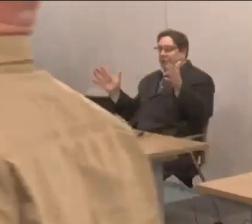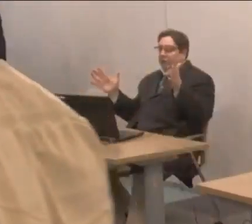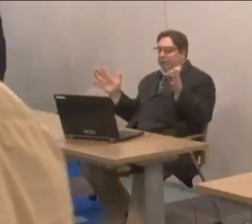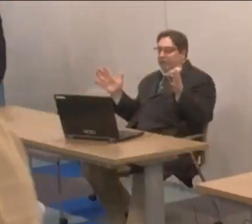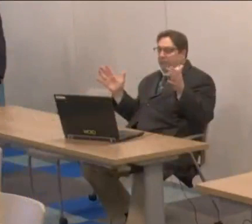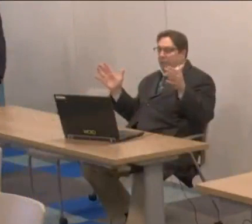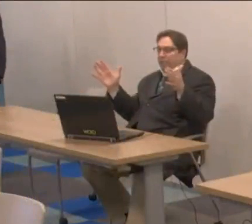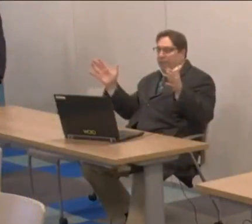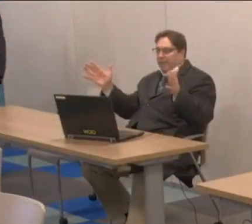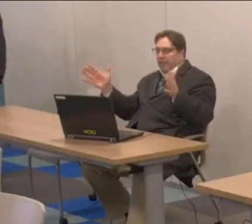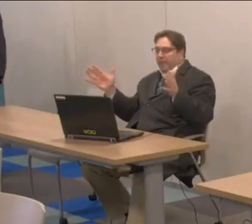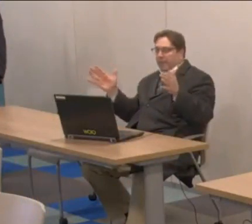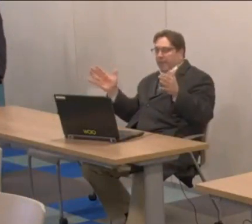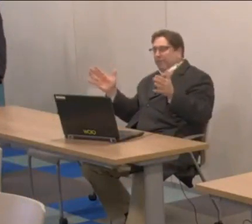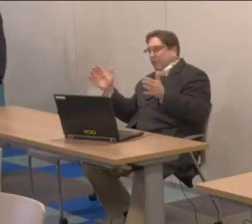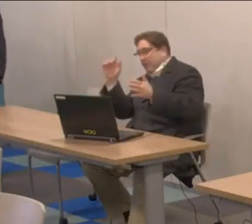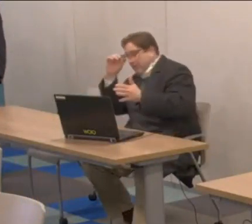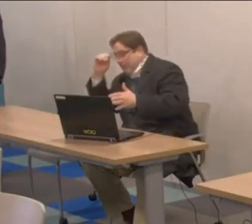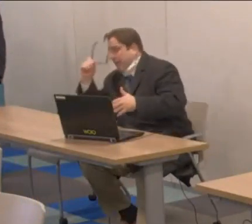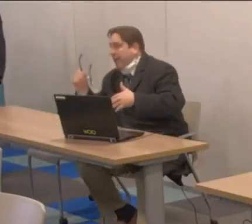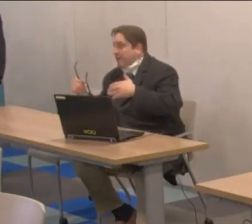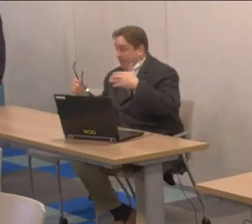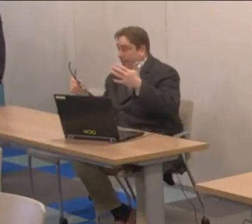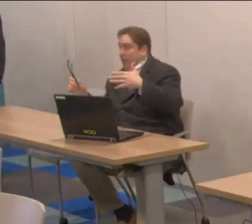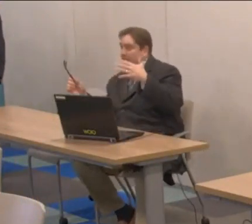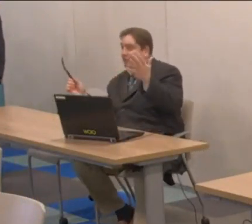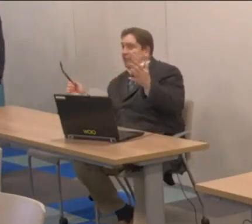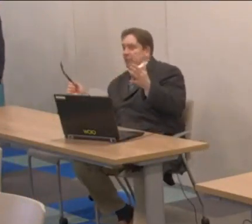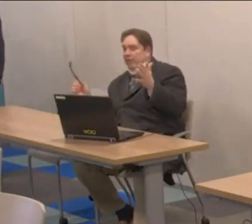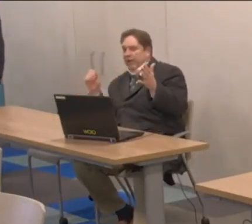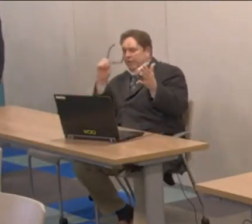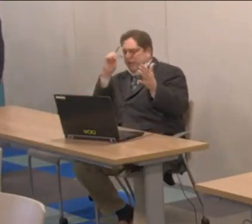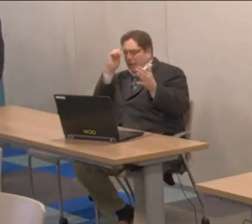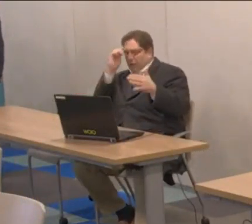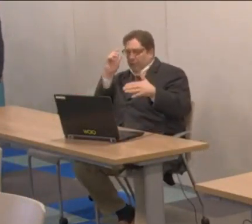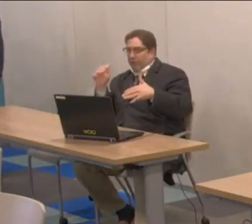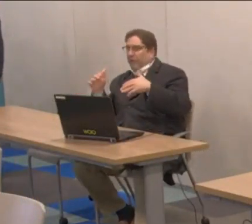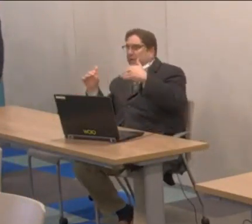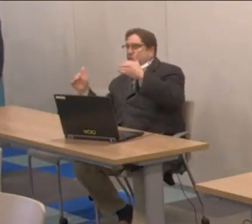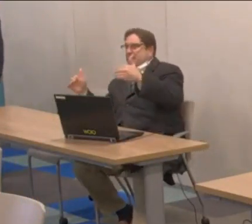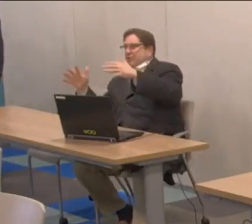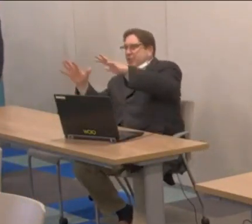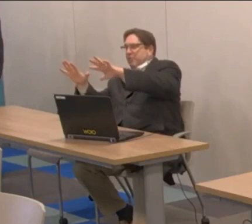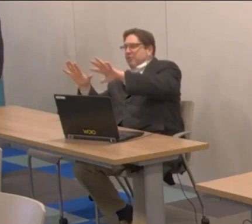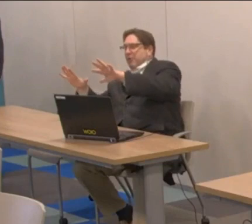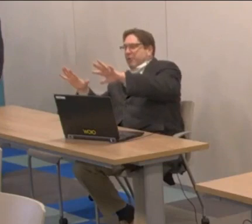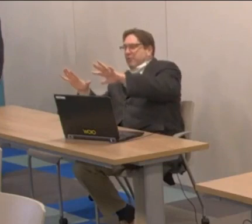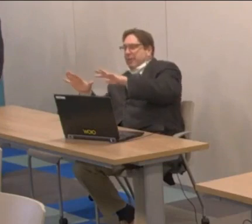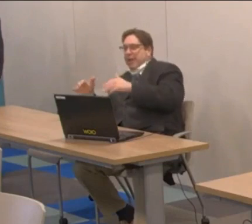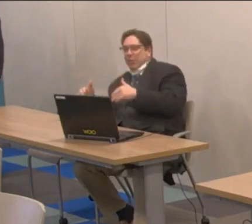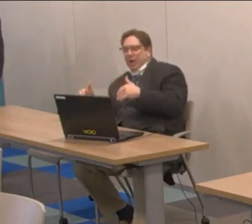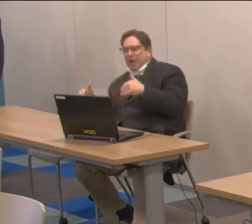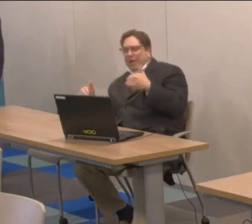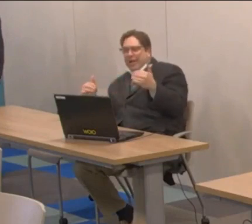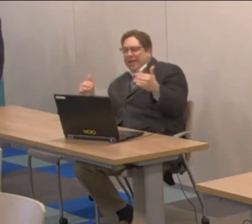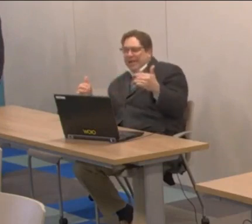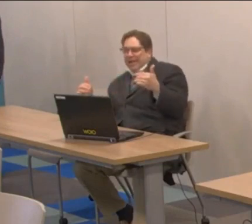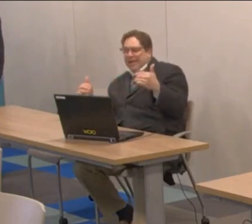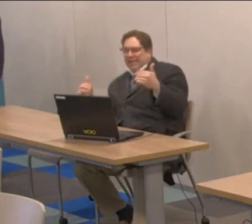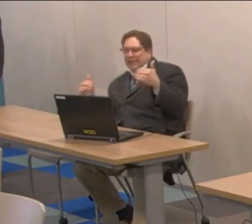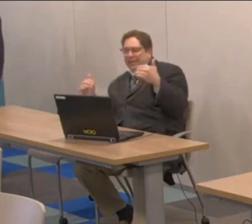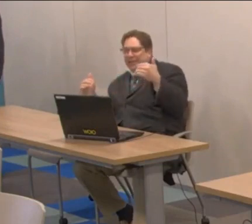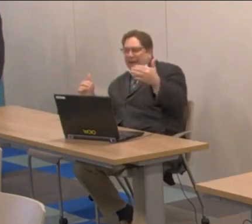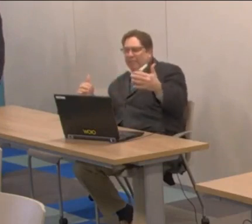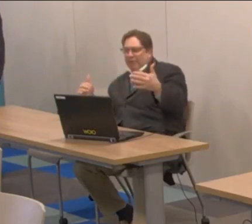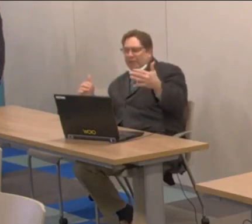Jack Joseph and Morton Mandel Foundation and the county's given $200,000 for domestic abuse. I think you explained that well.